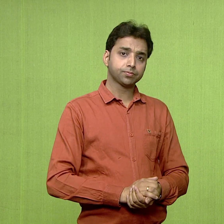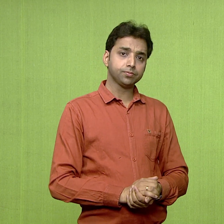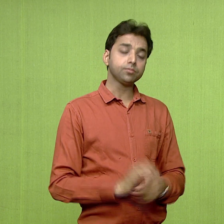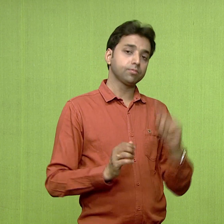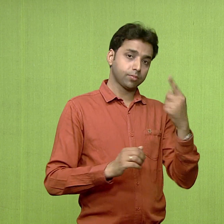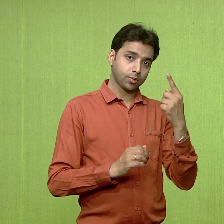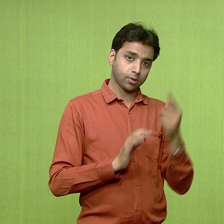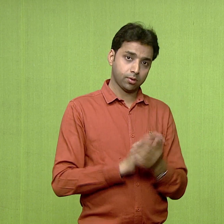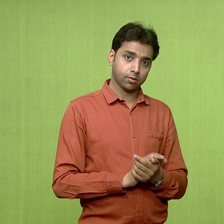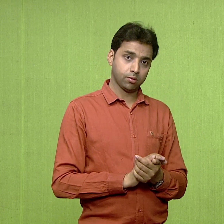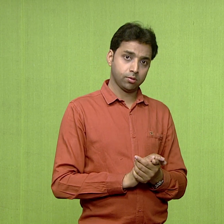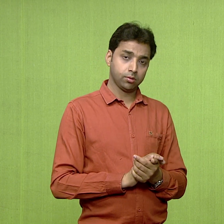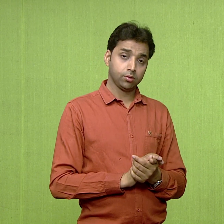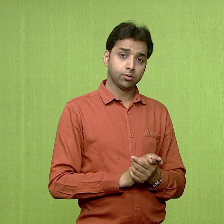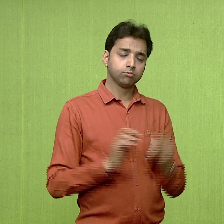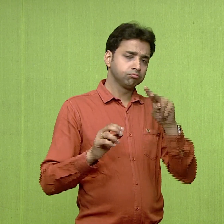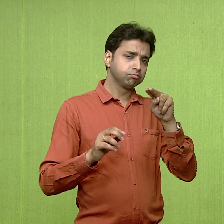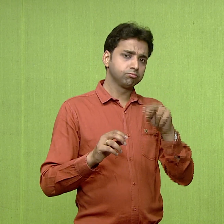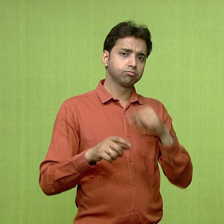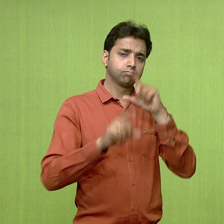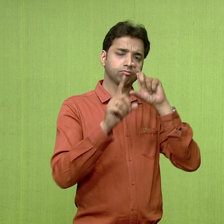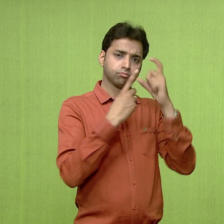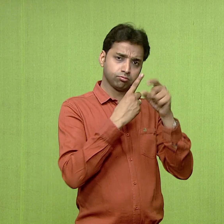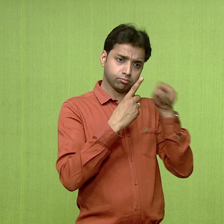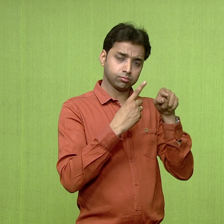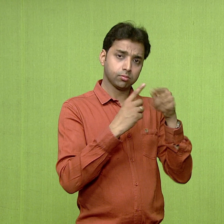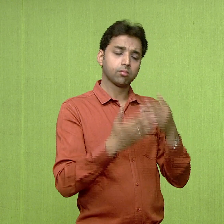First, meaning of culture and education.